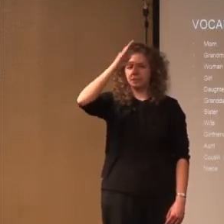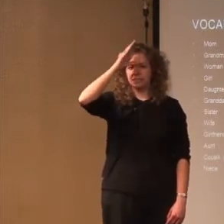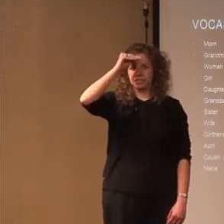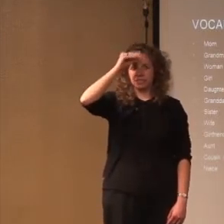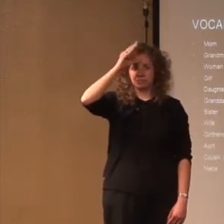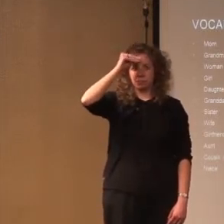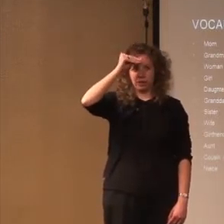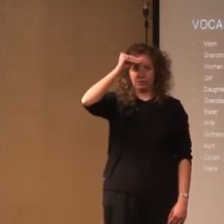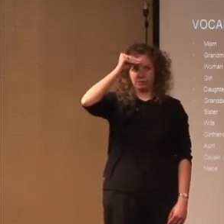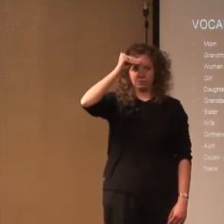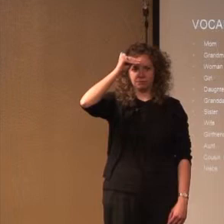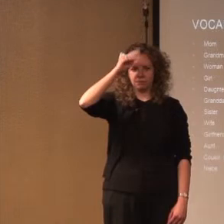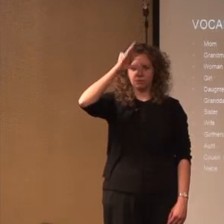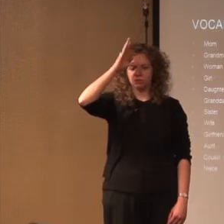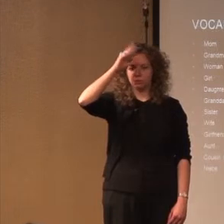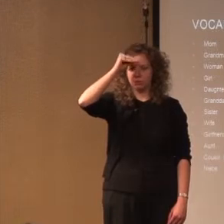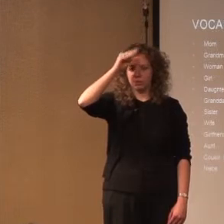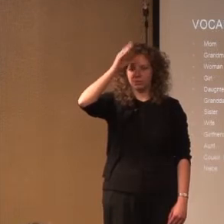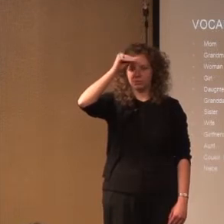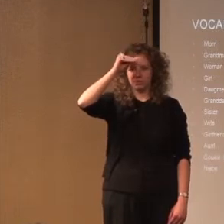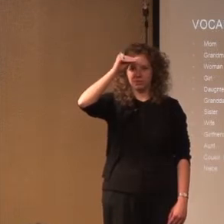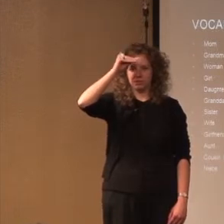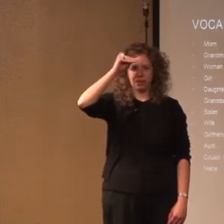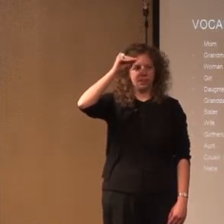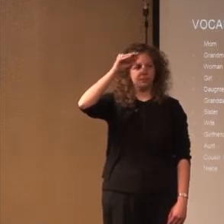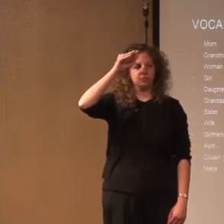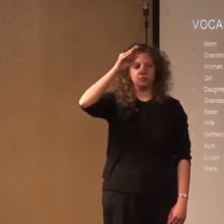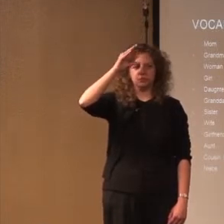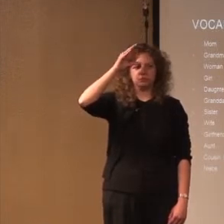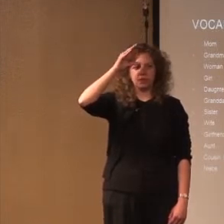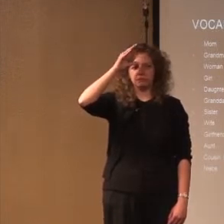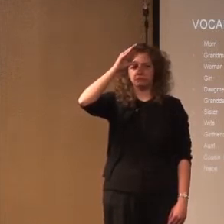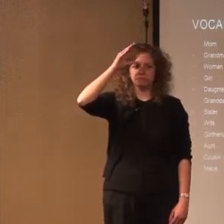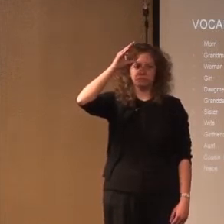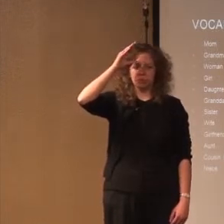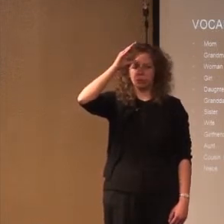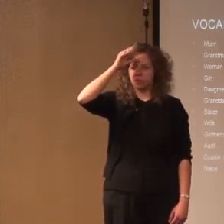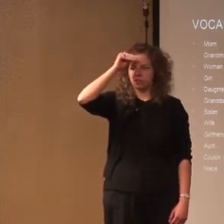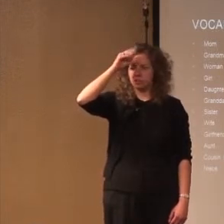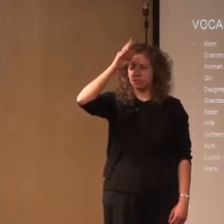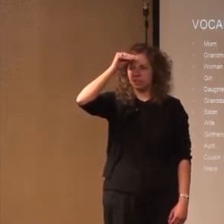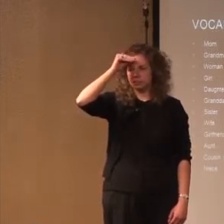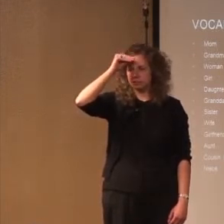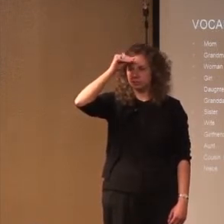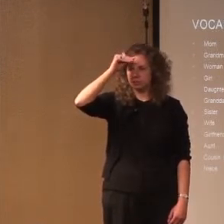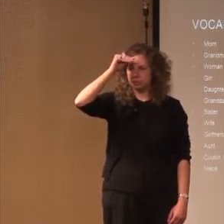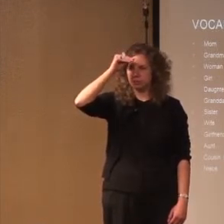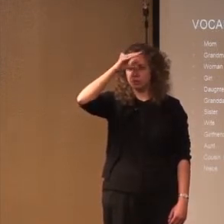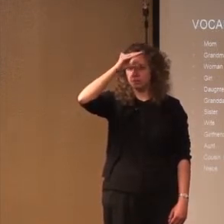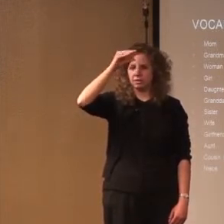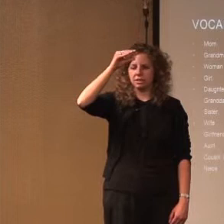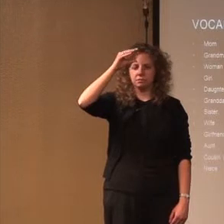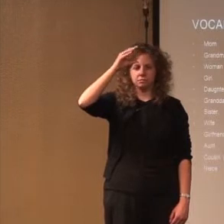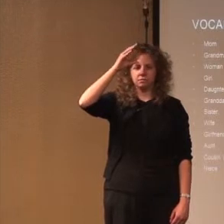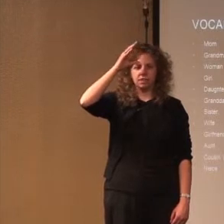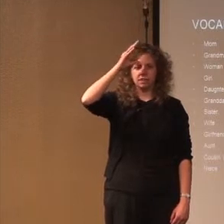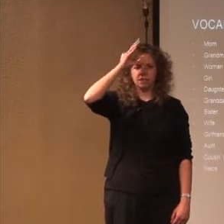is like this, boy. Just do it twice. Kind of like if you're just like holding on to the brim of it right there. Like that,